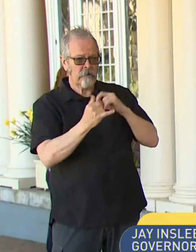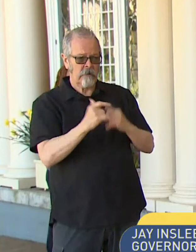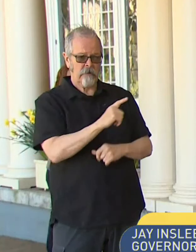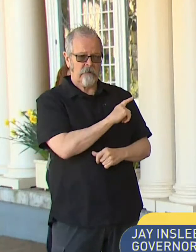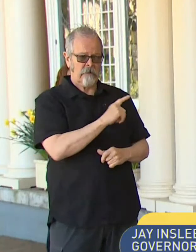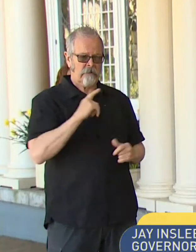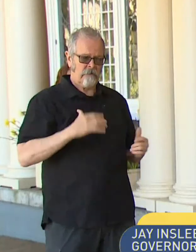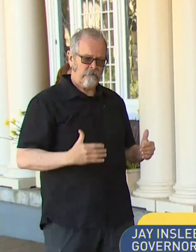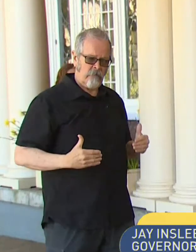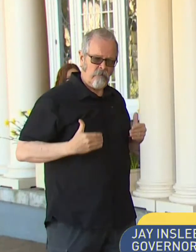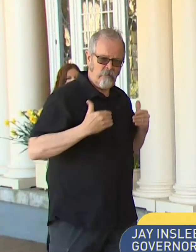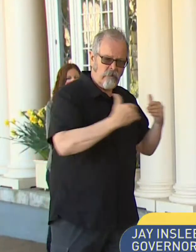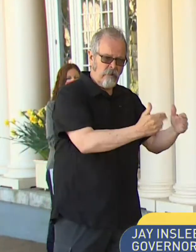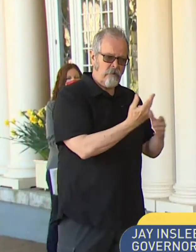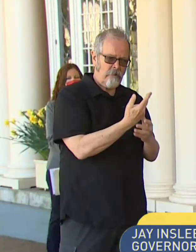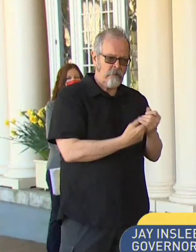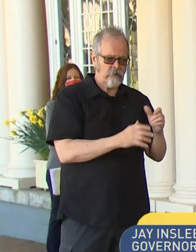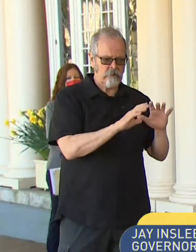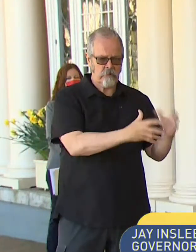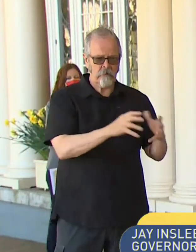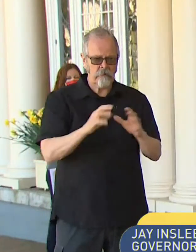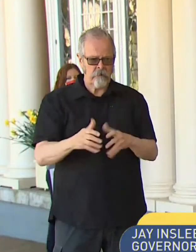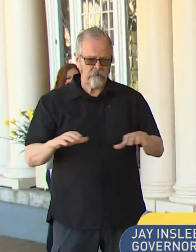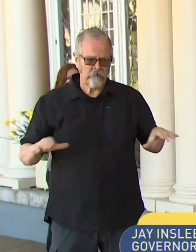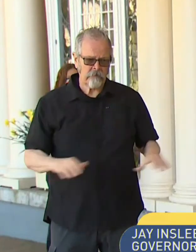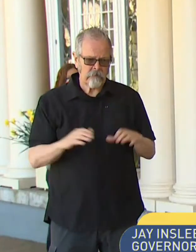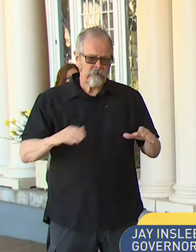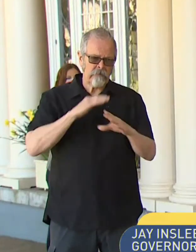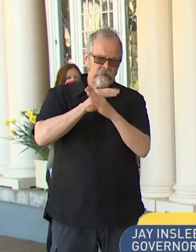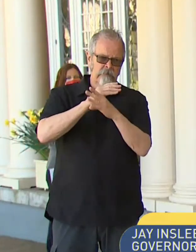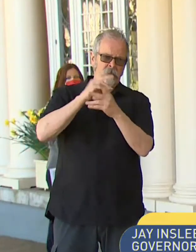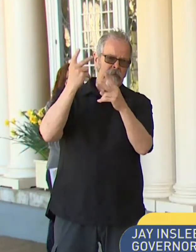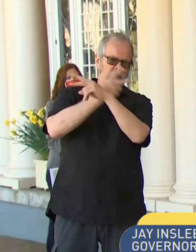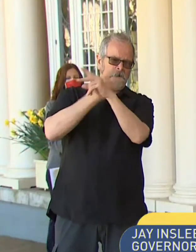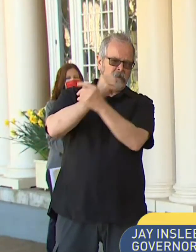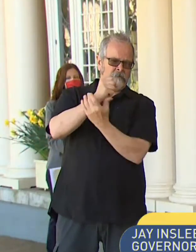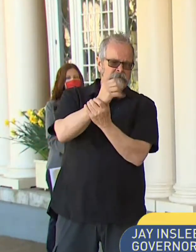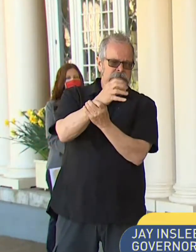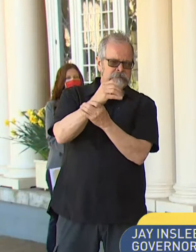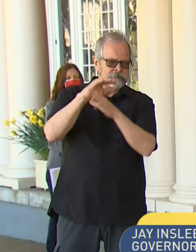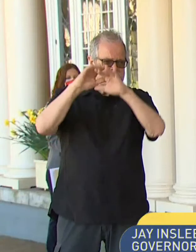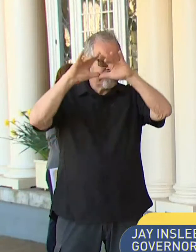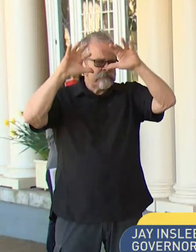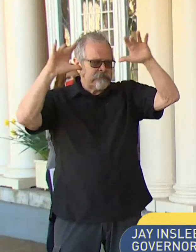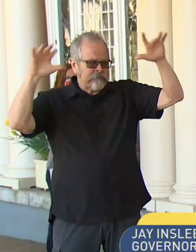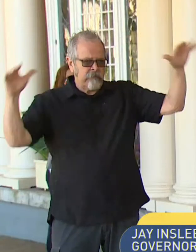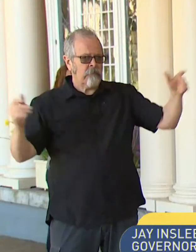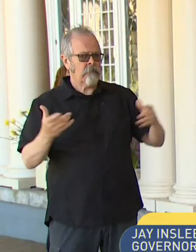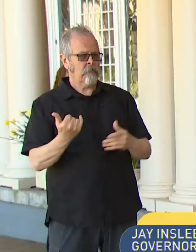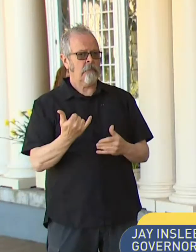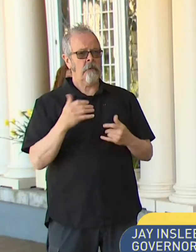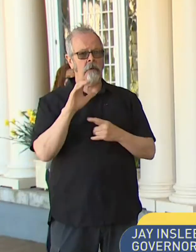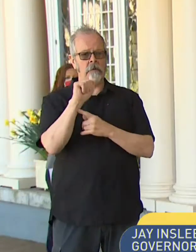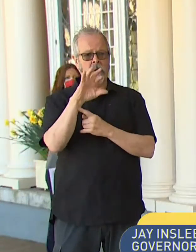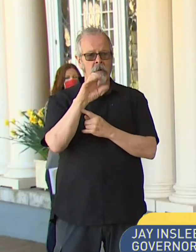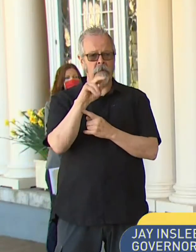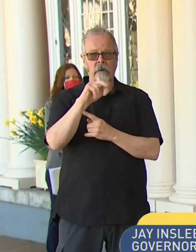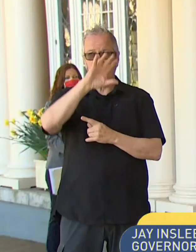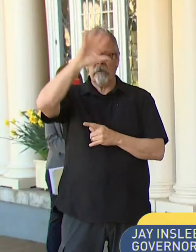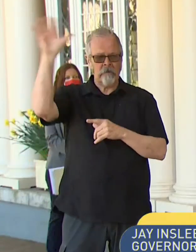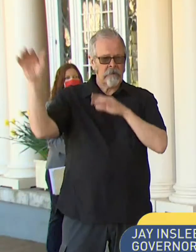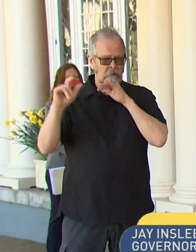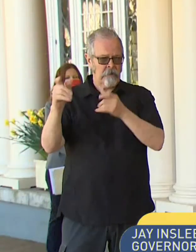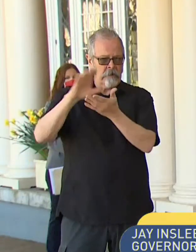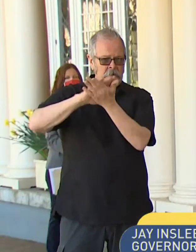chambers. That's the Climate Commitment Act, which puts a limit on carbon pollution, and the Clean Fuel Standard, which gives people